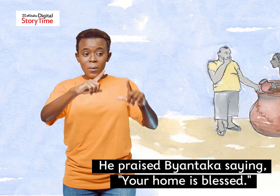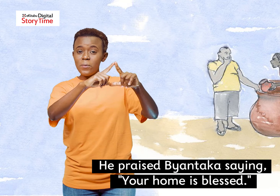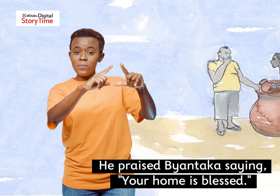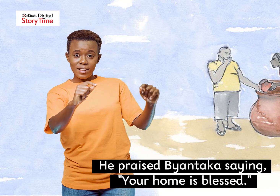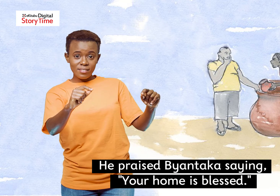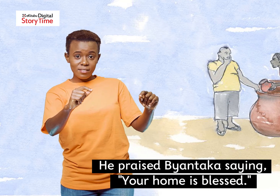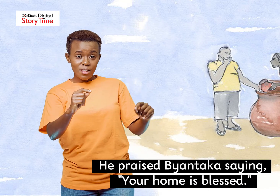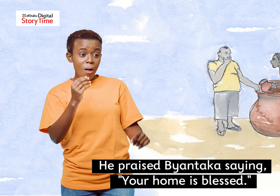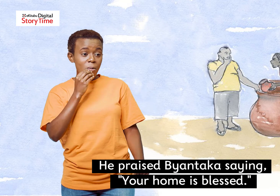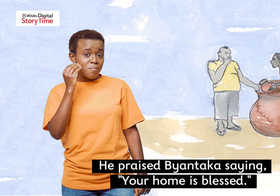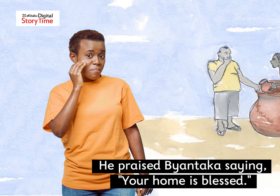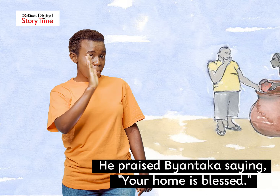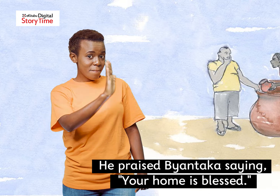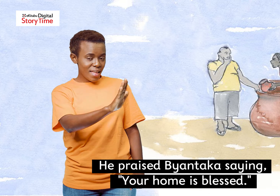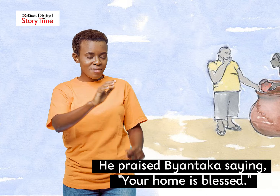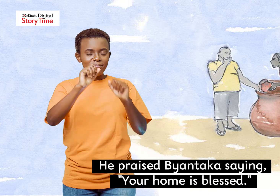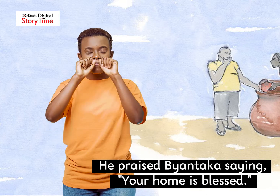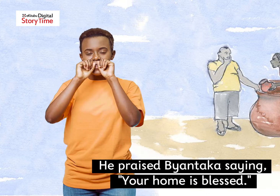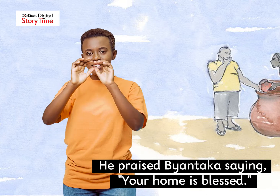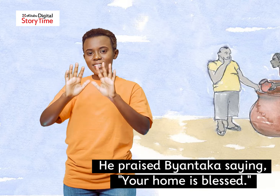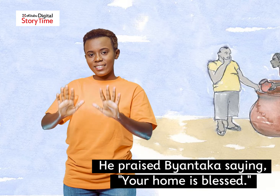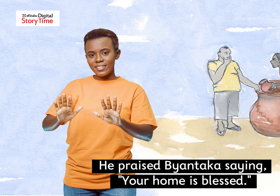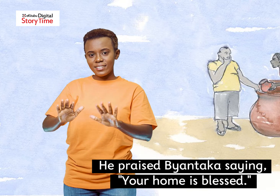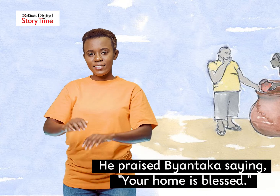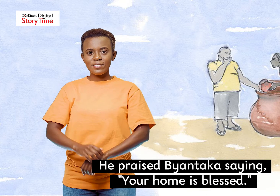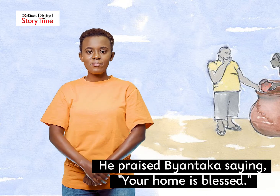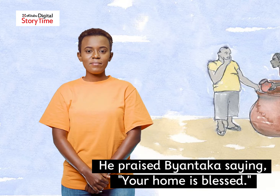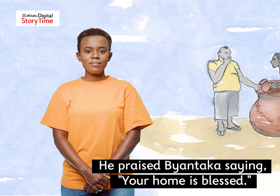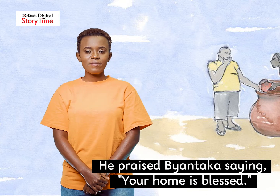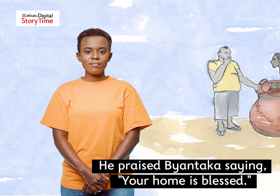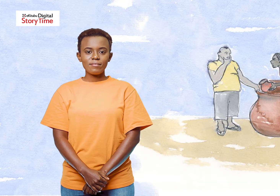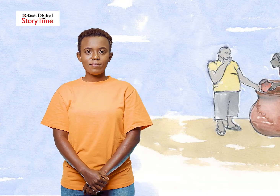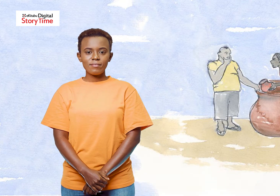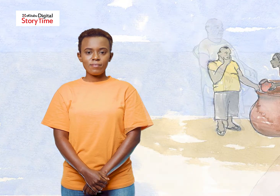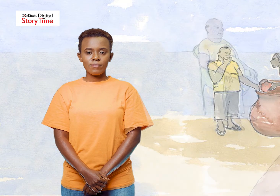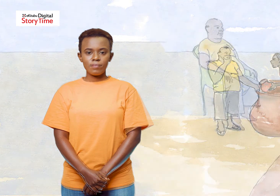He praised Biantaka, saying, "Your home is blessed."